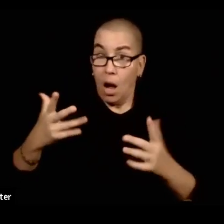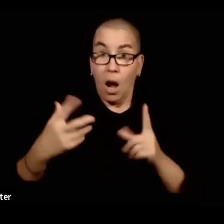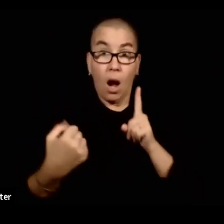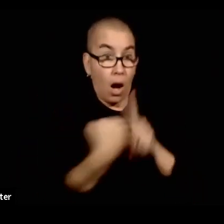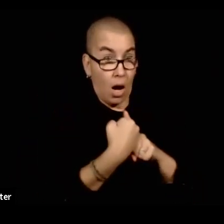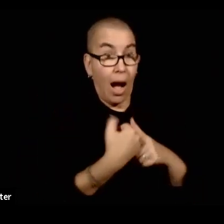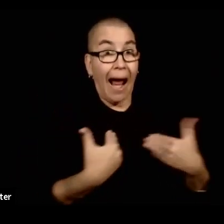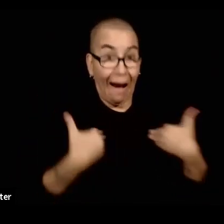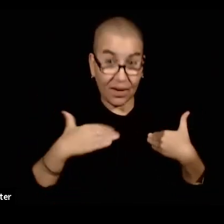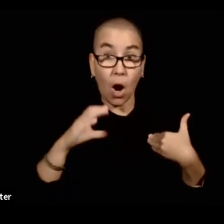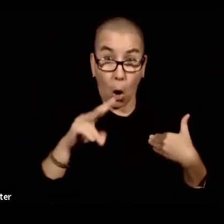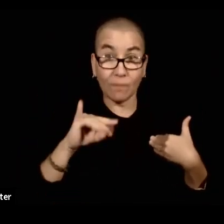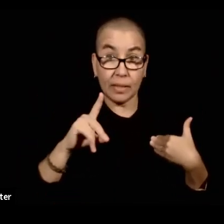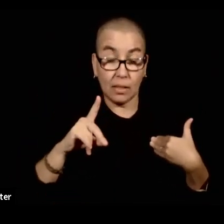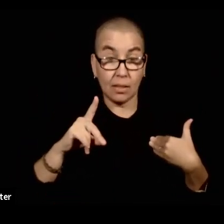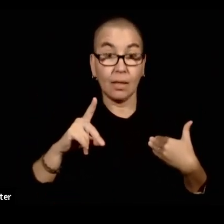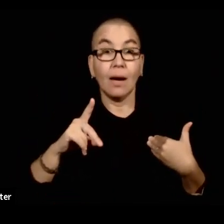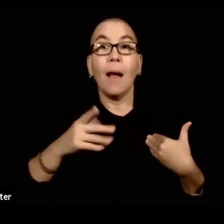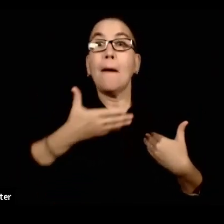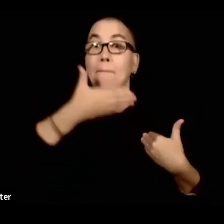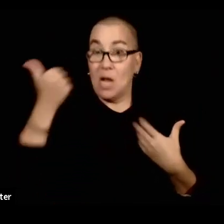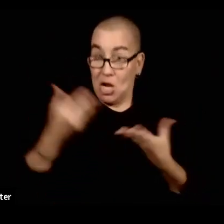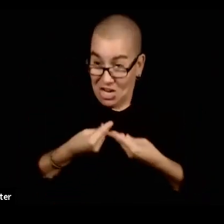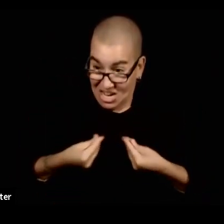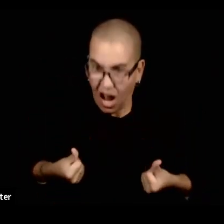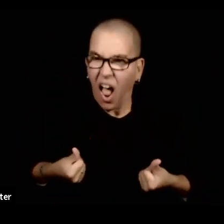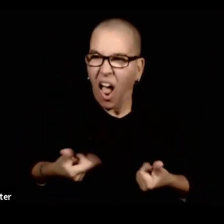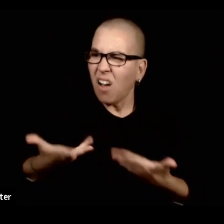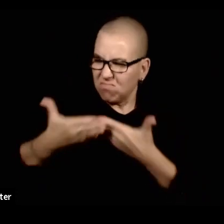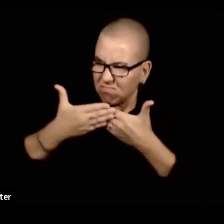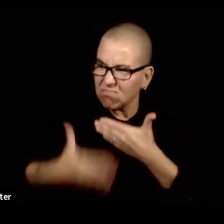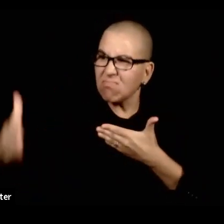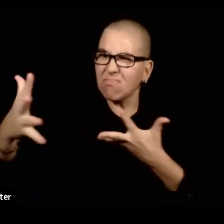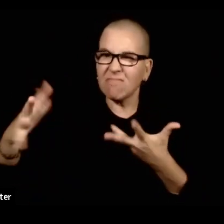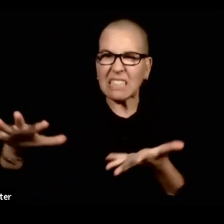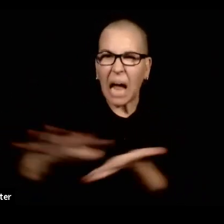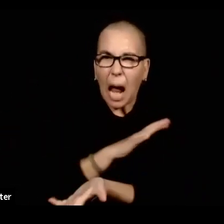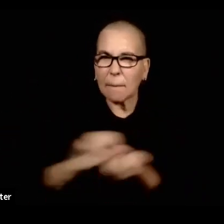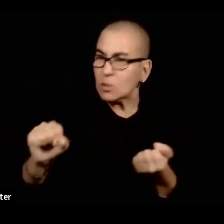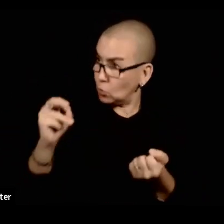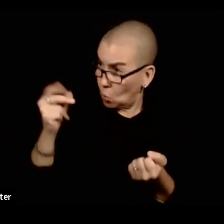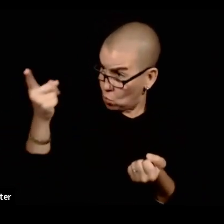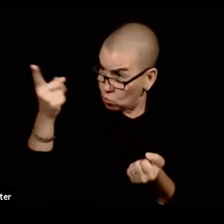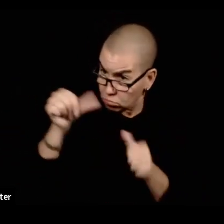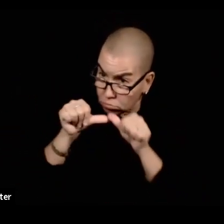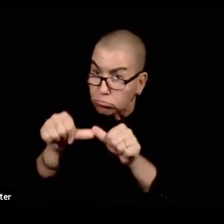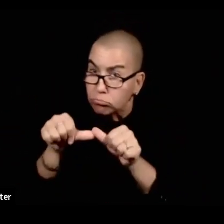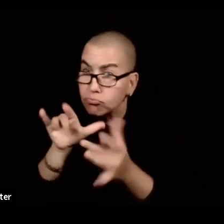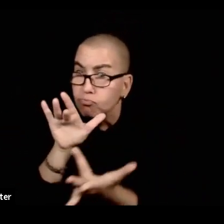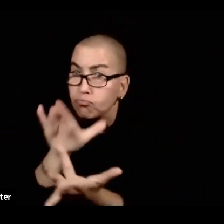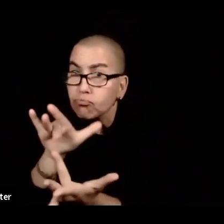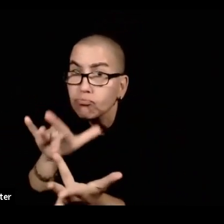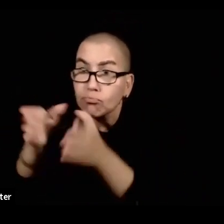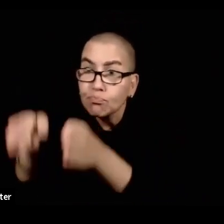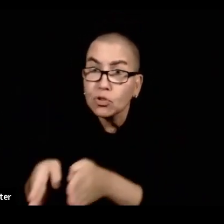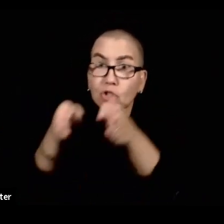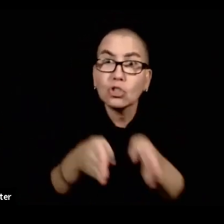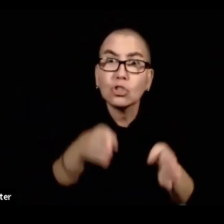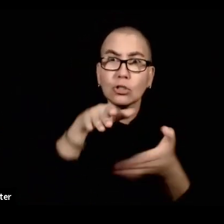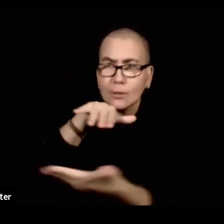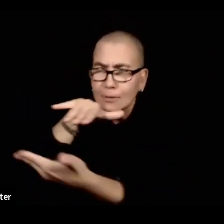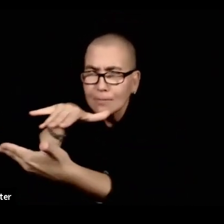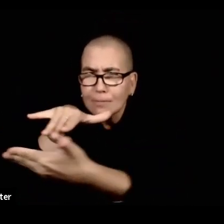way to track the folks that have recovered from, say, March and April from COVID-19 to see if they're